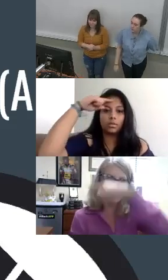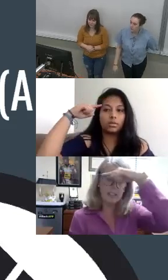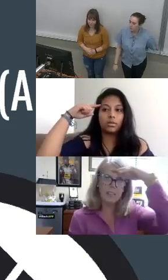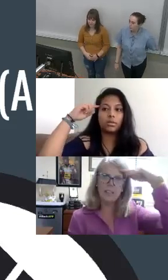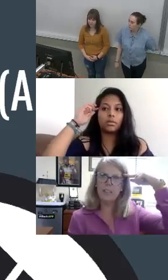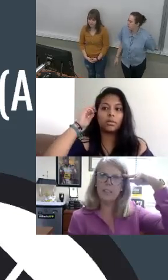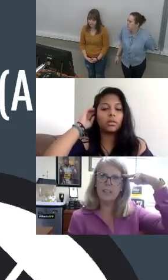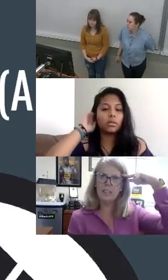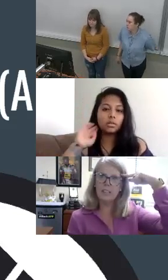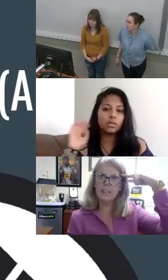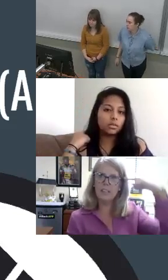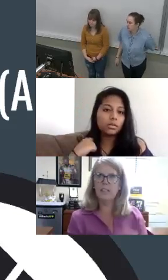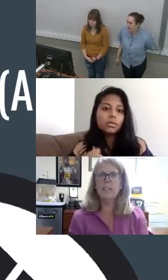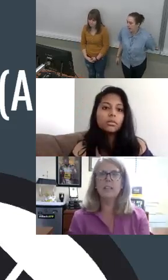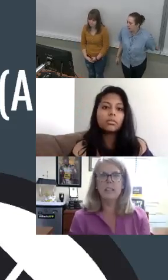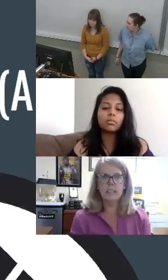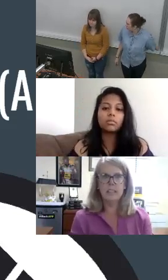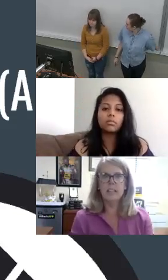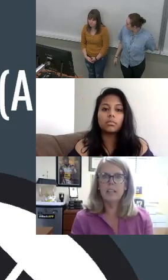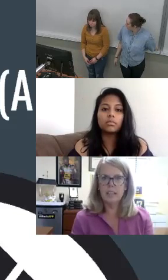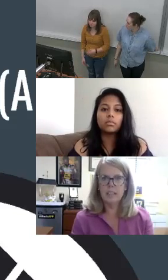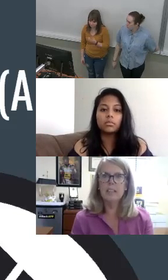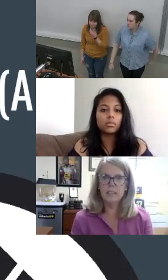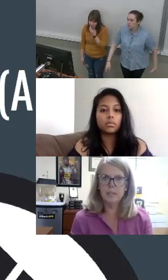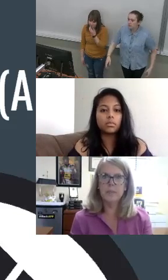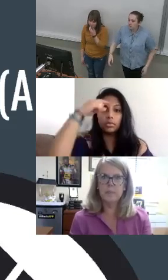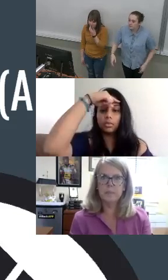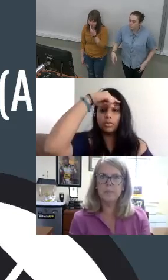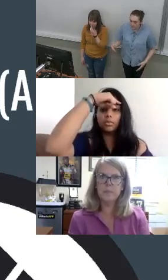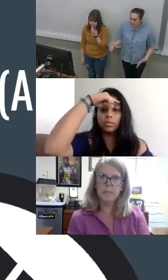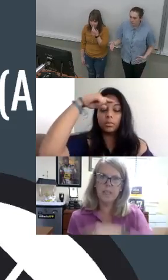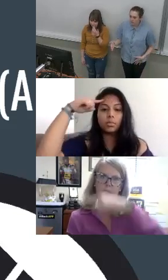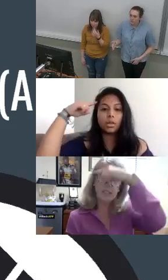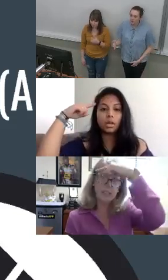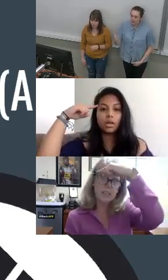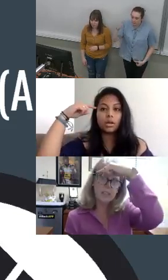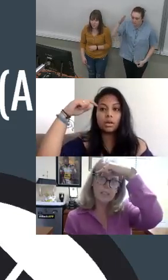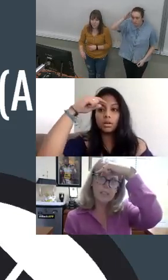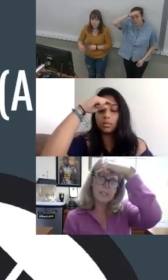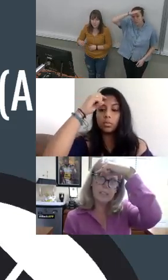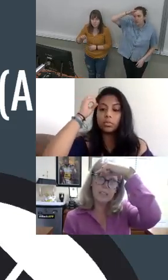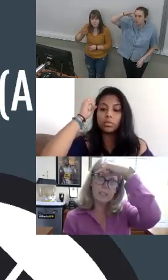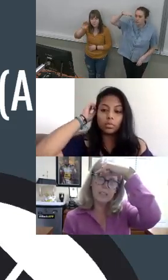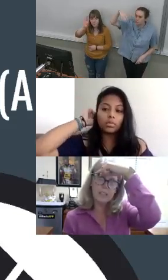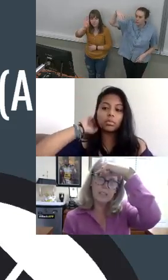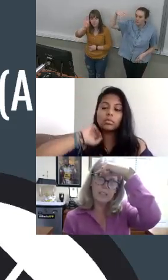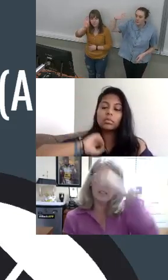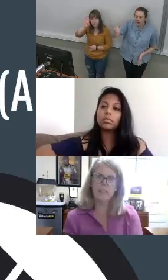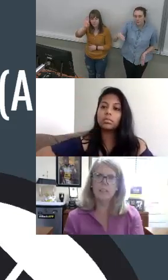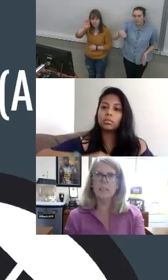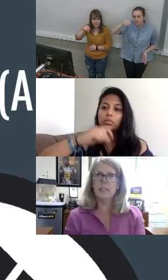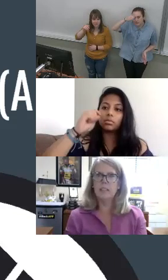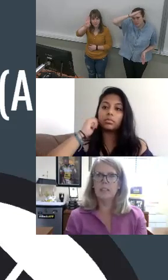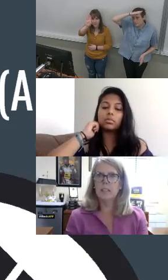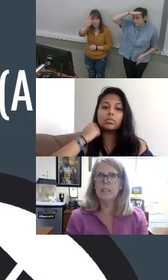So we are probably going to only focus on the allies one. Mm-hmm. So we'll sign both of them again. So for